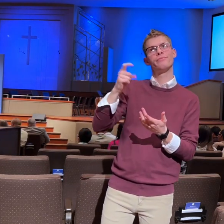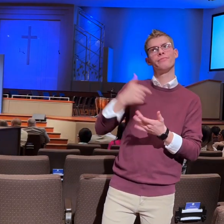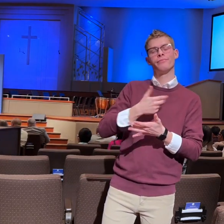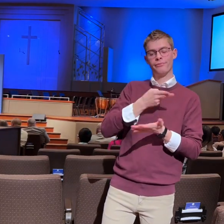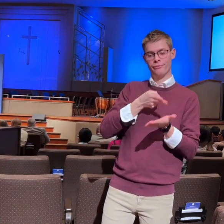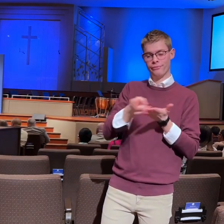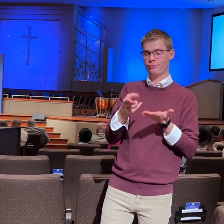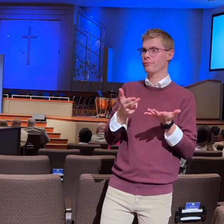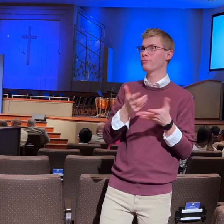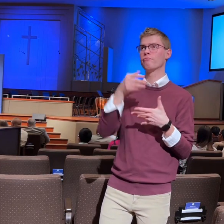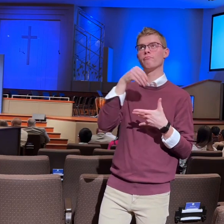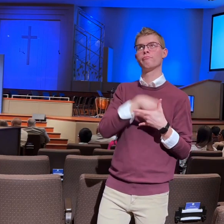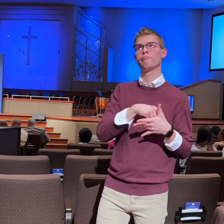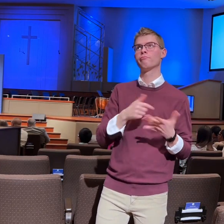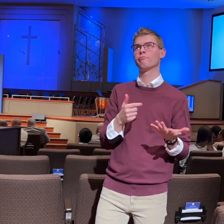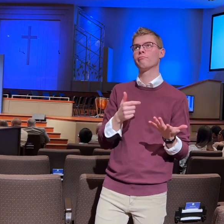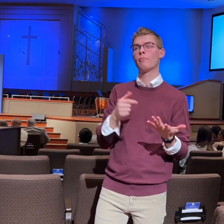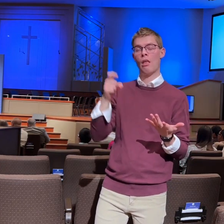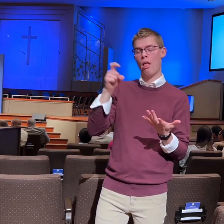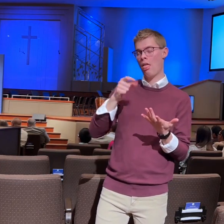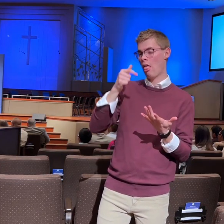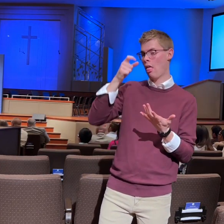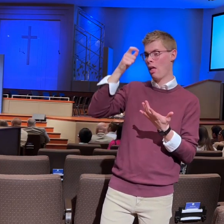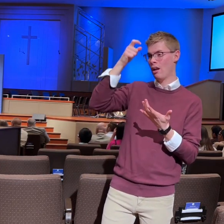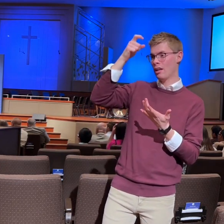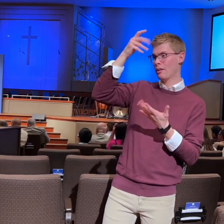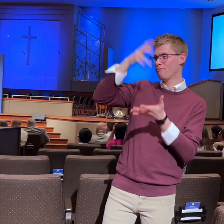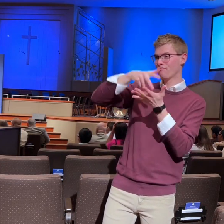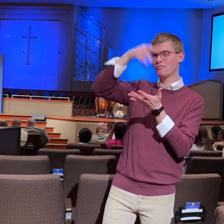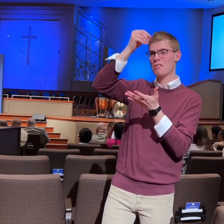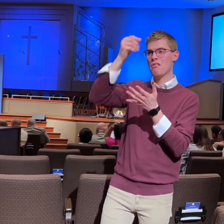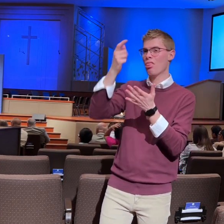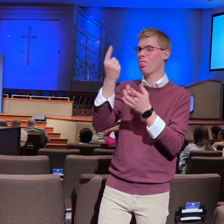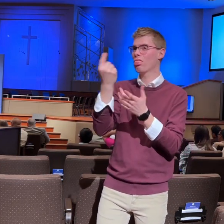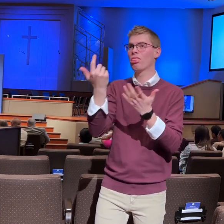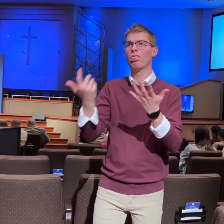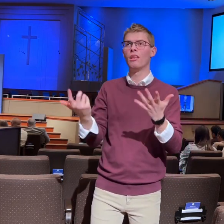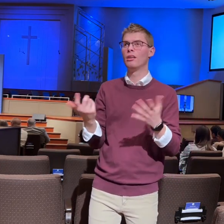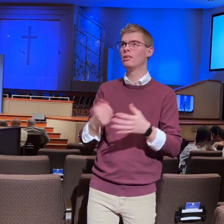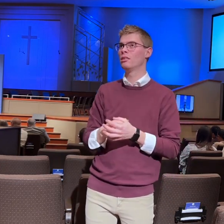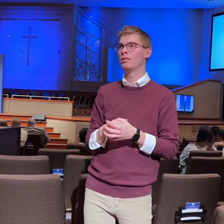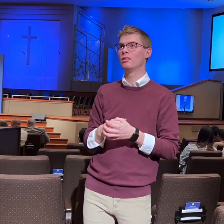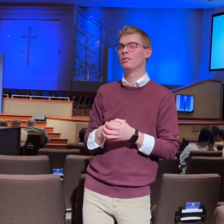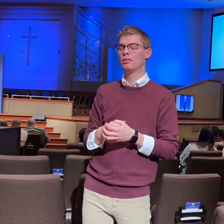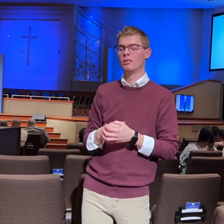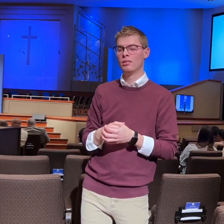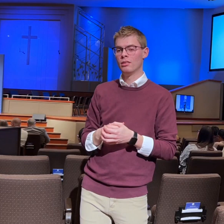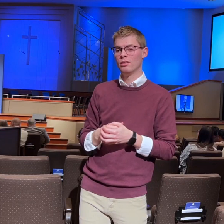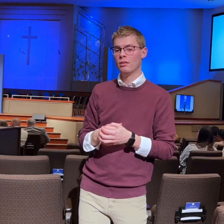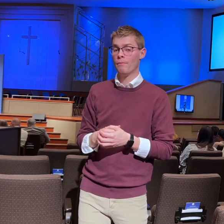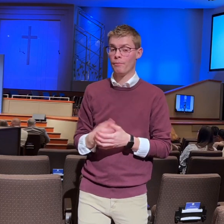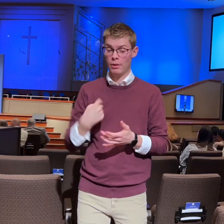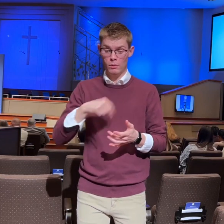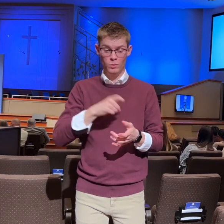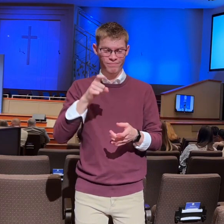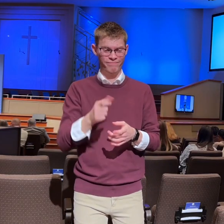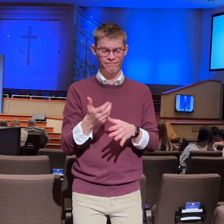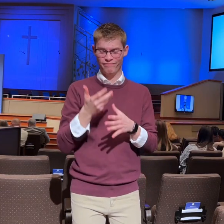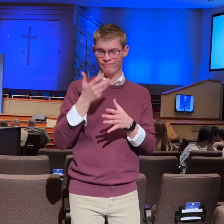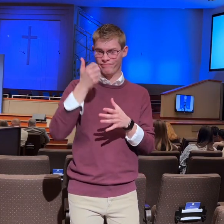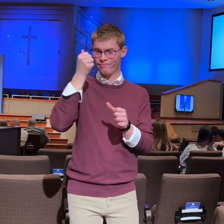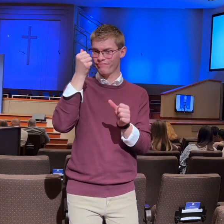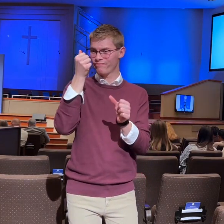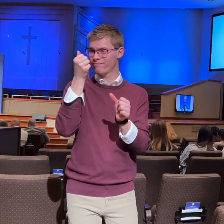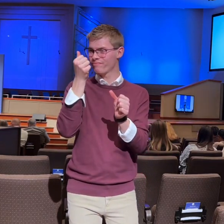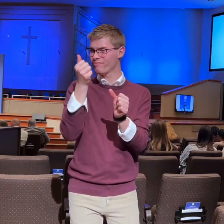I need the word. I need to know what the Bible says. And so we must remember, he says, put them into